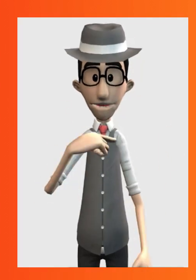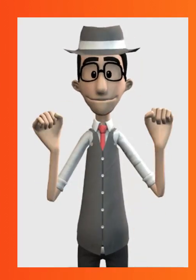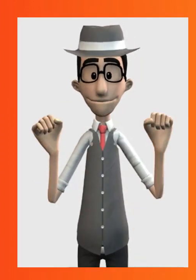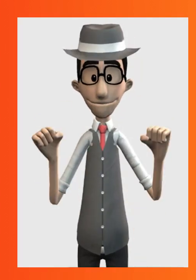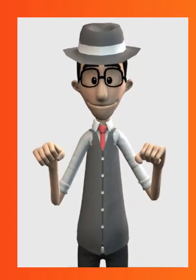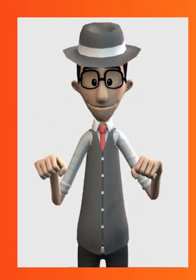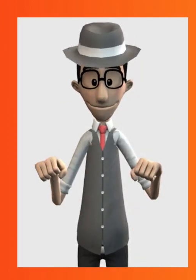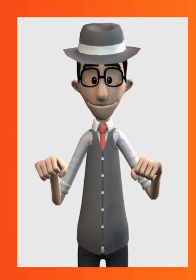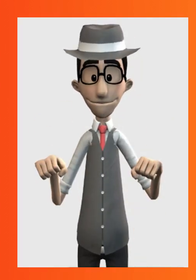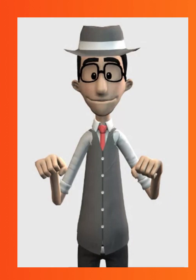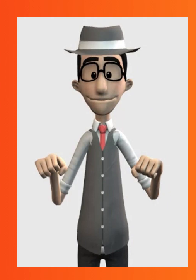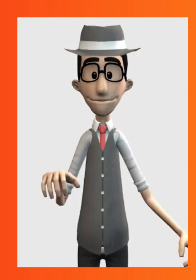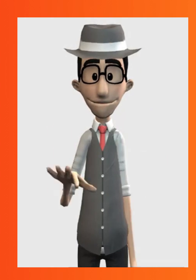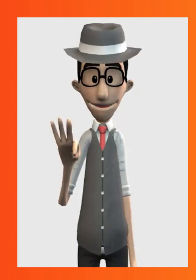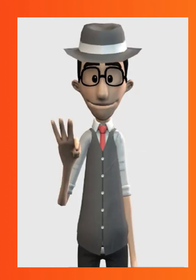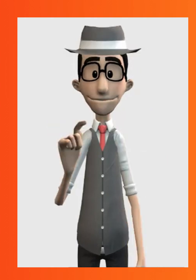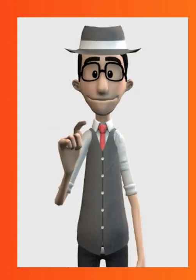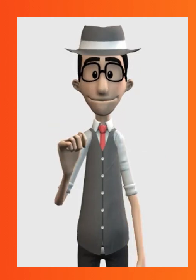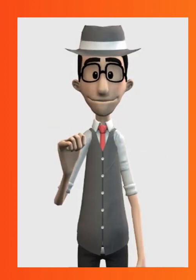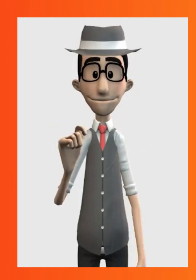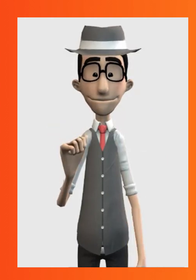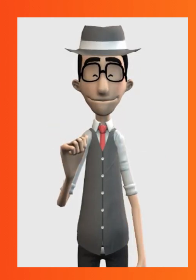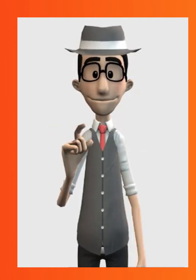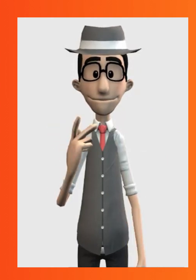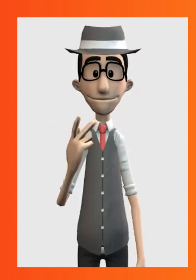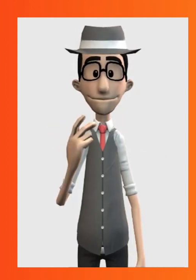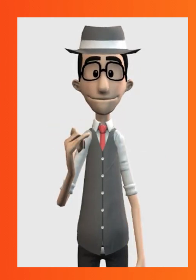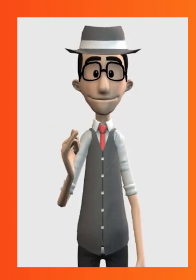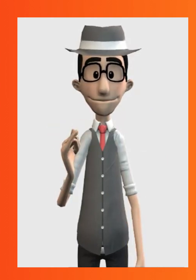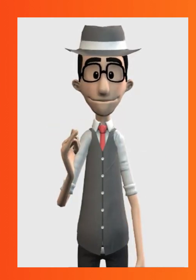Where can I find a taxi?